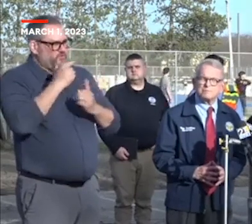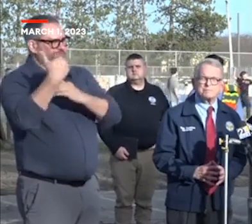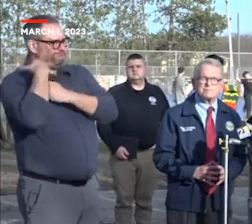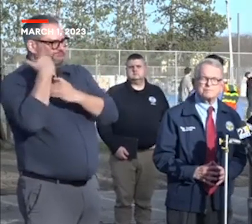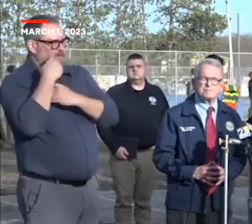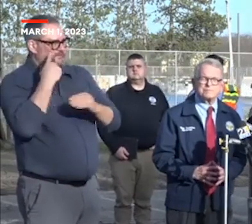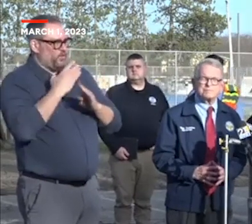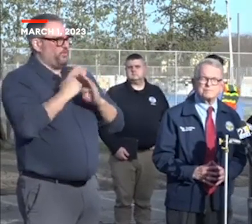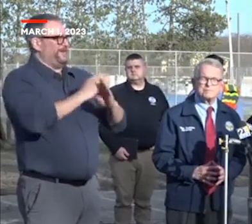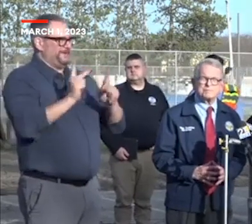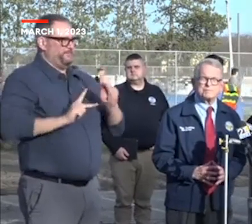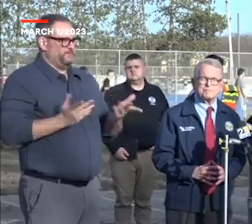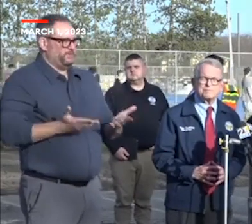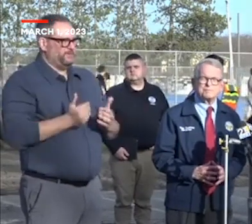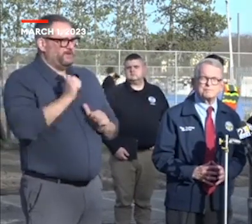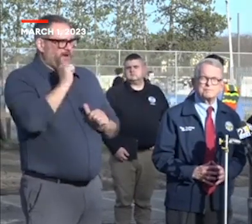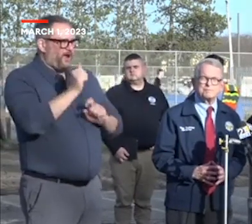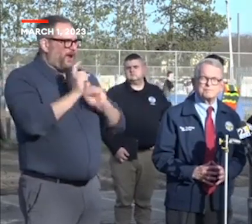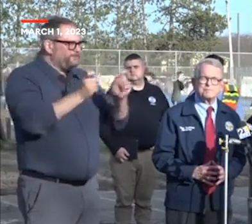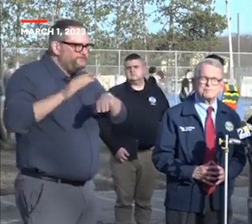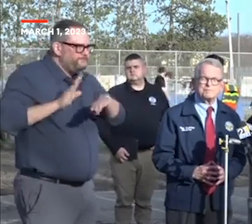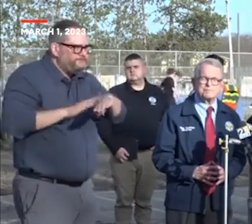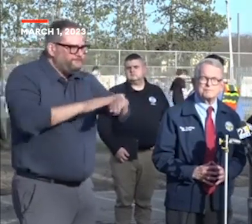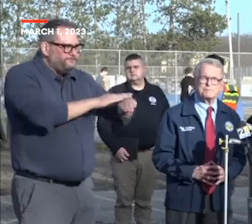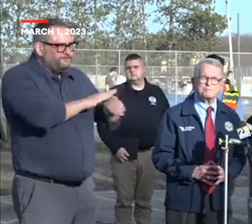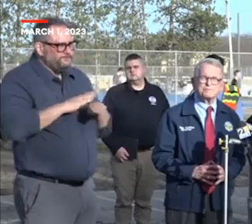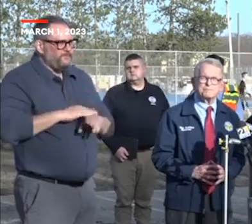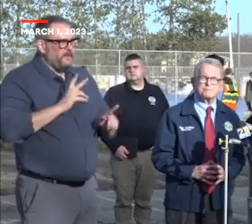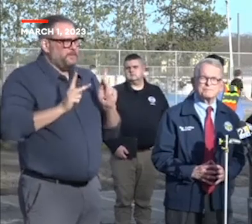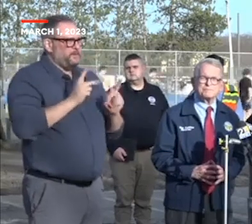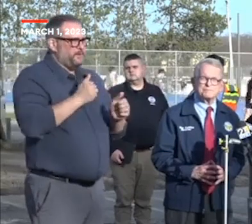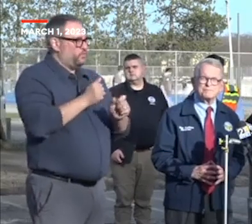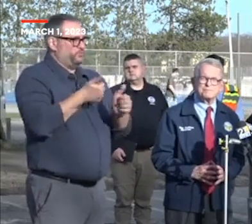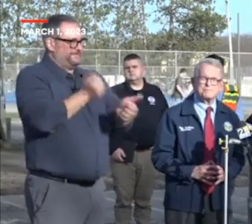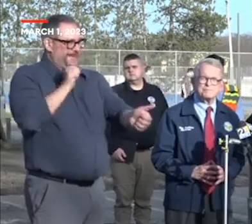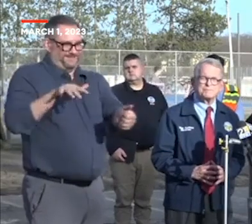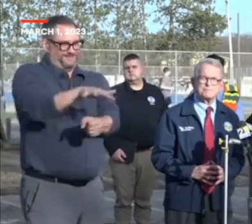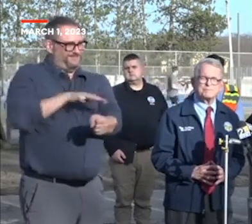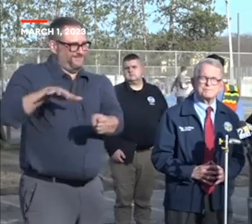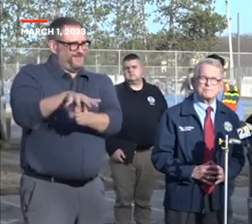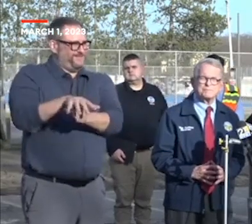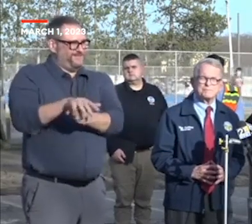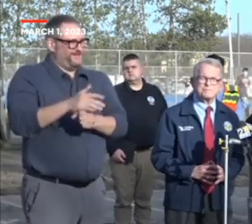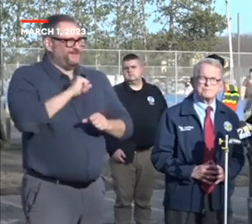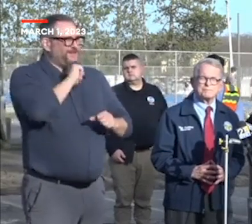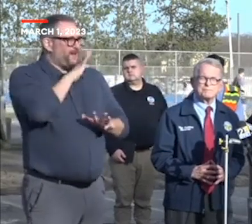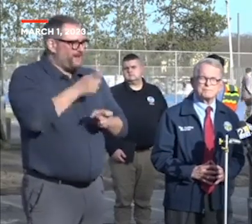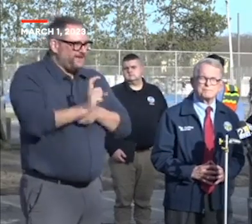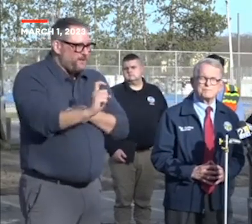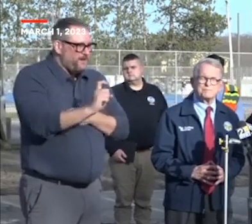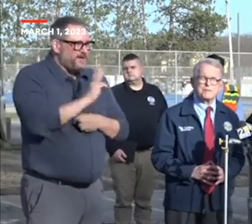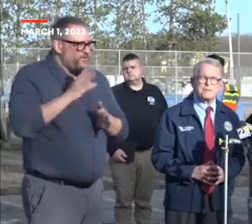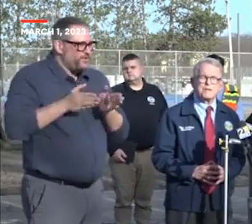people, not issuing warnings to keep people away from the contaminated creeks? If there's even the slightest possibility that it could be dangerous,